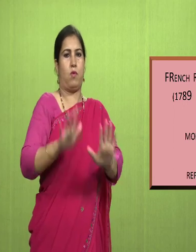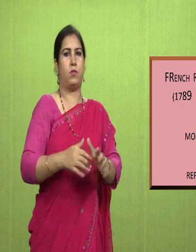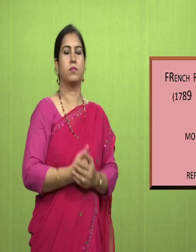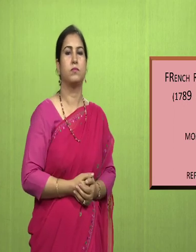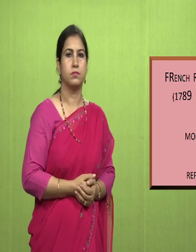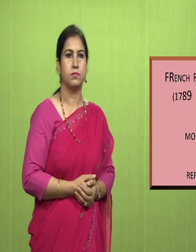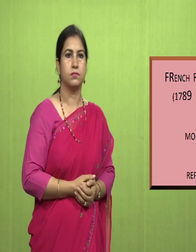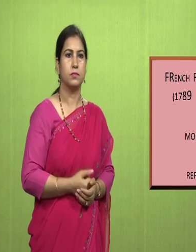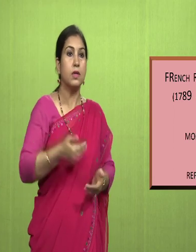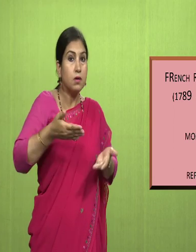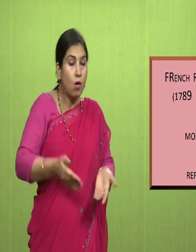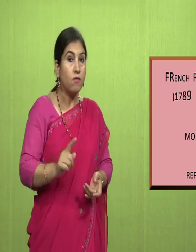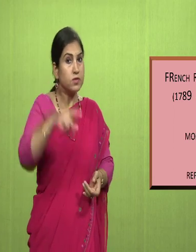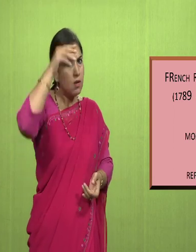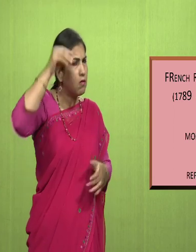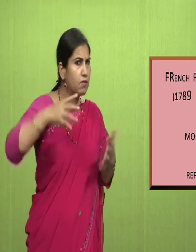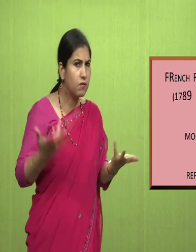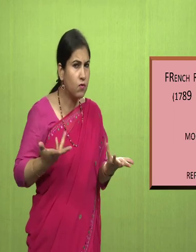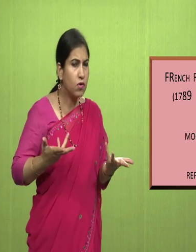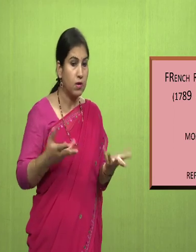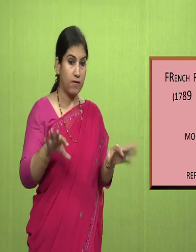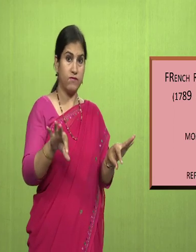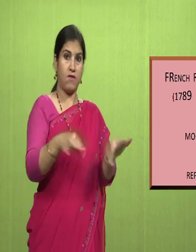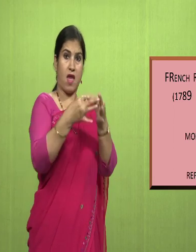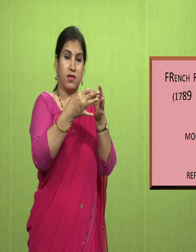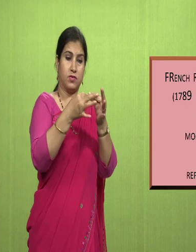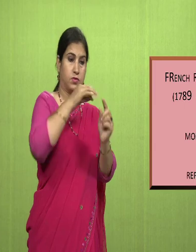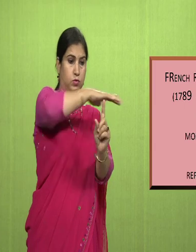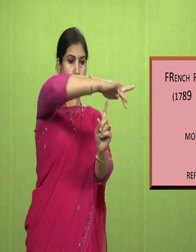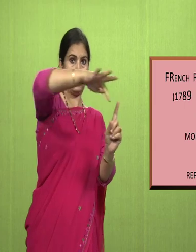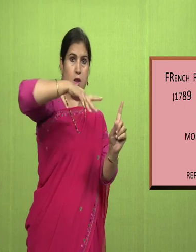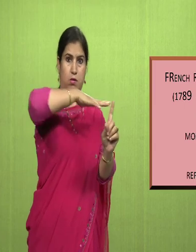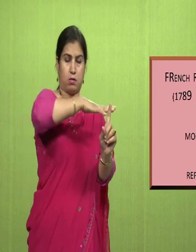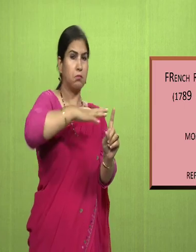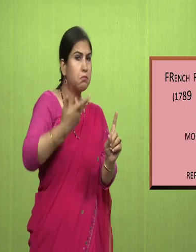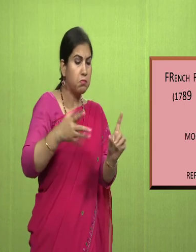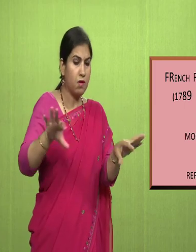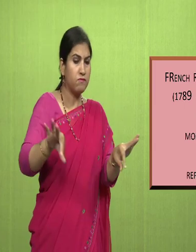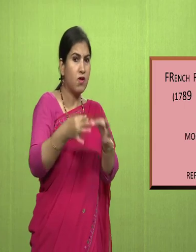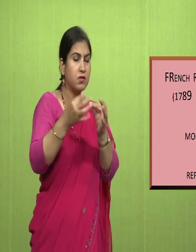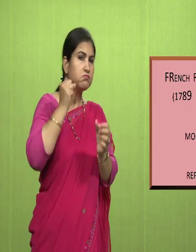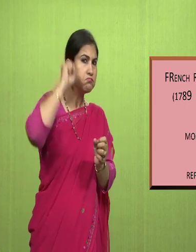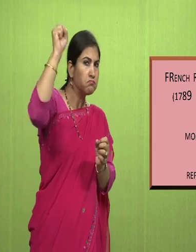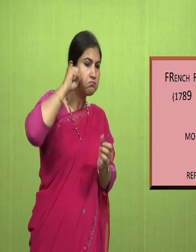Let us first learn the condition of French society when the French Revolution took